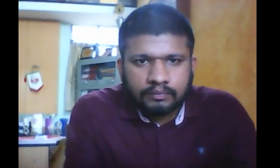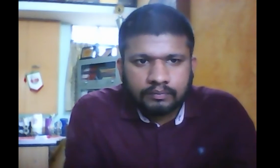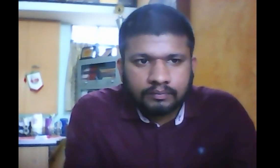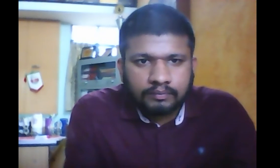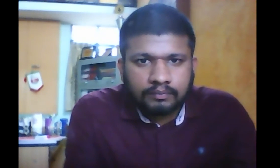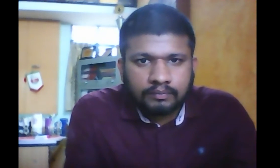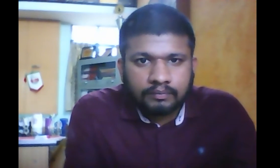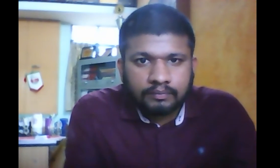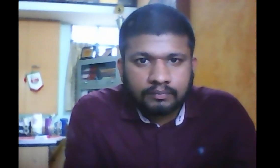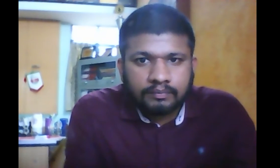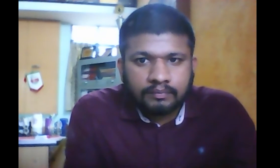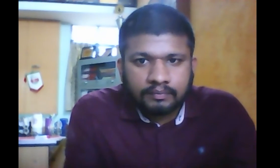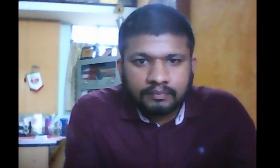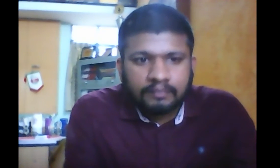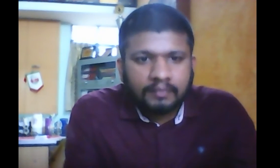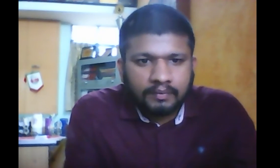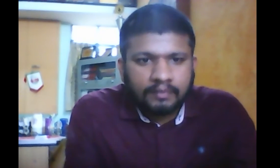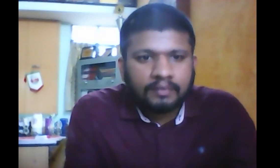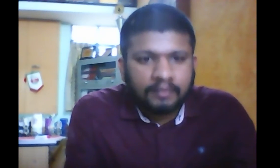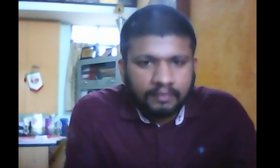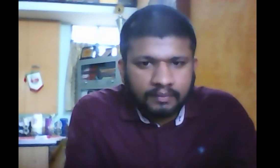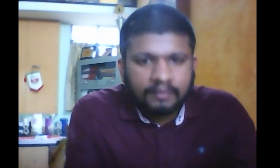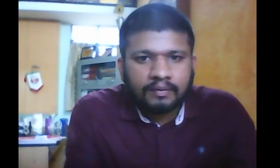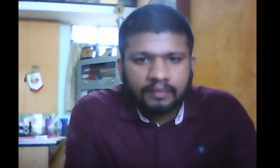What is the sign for deaf? Right.